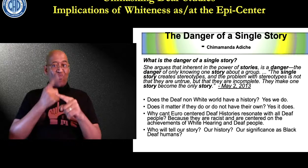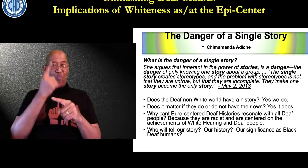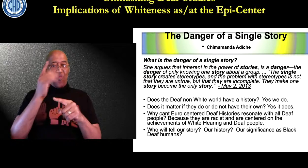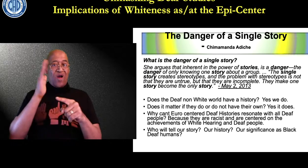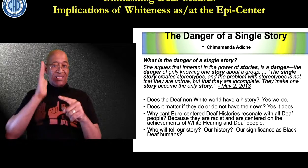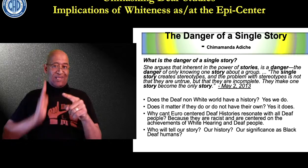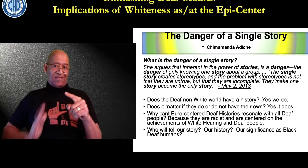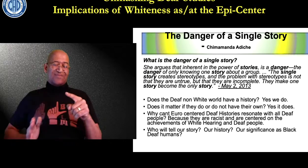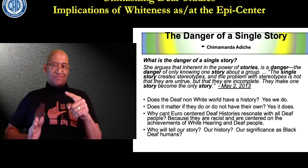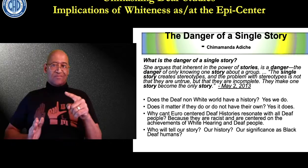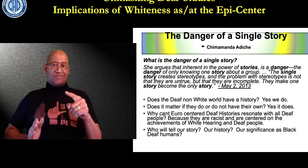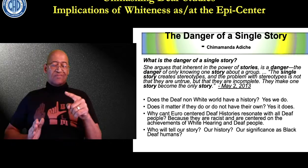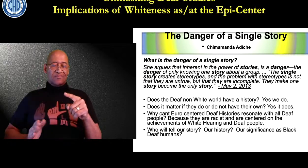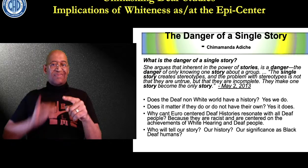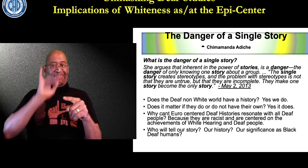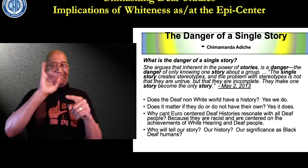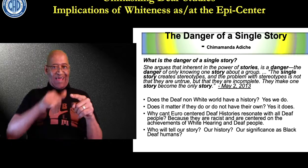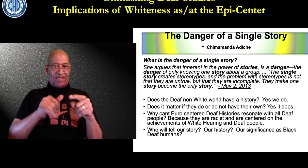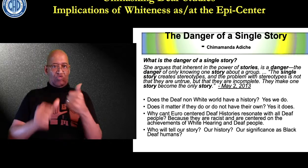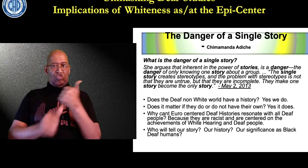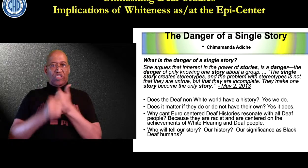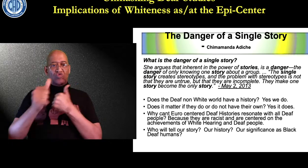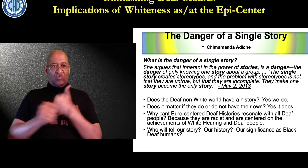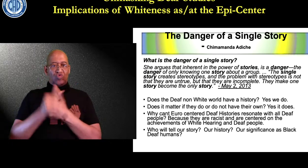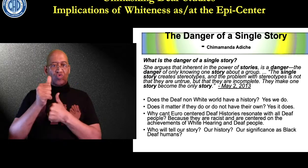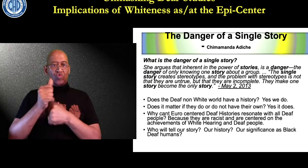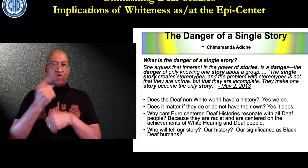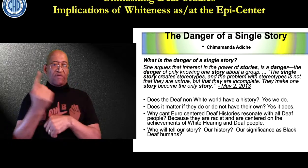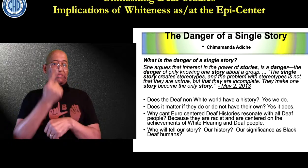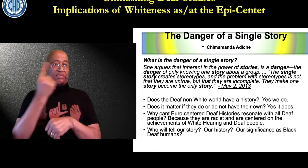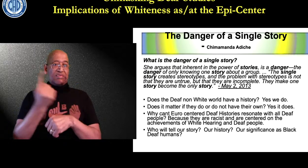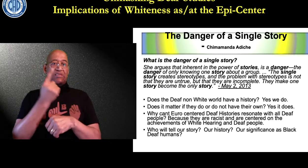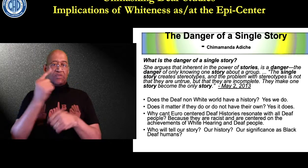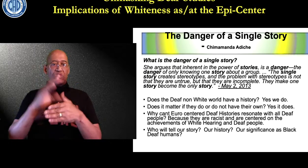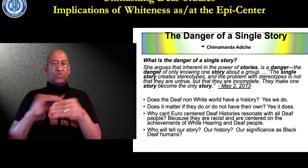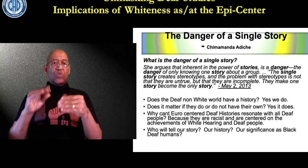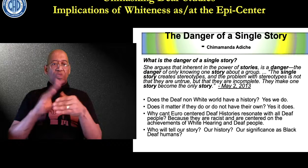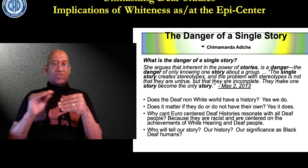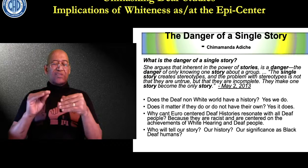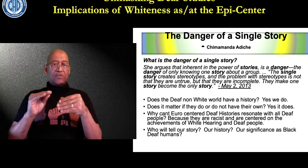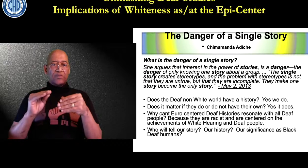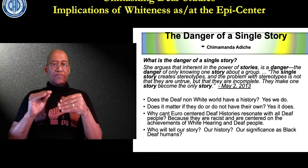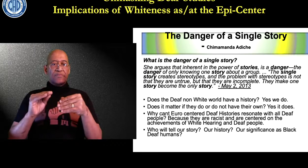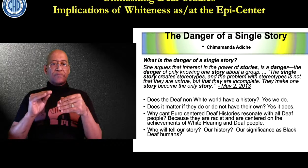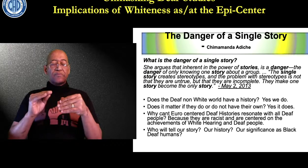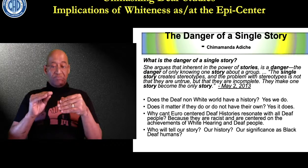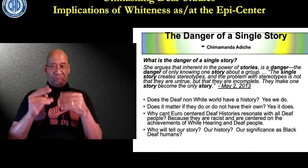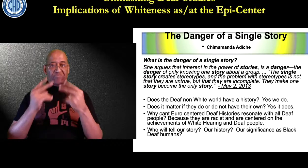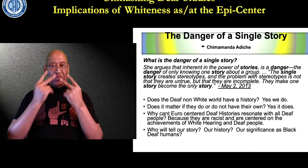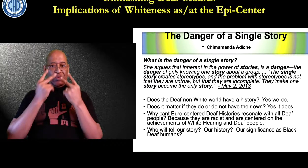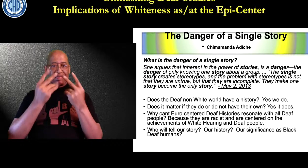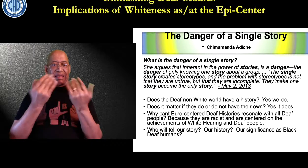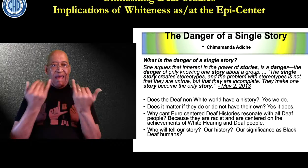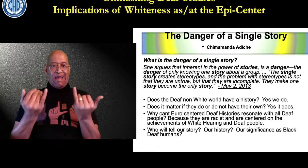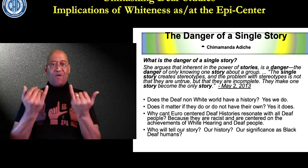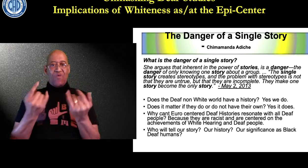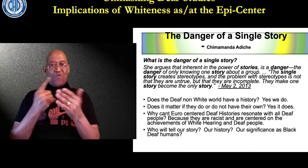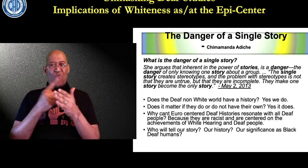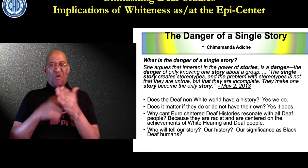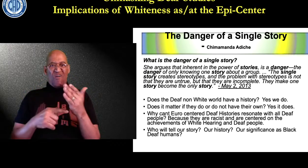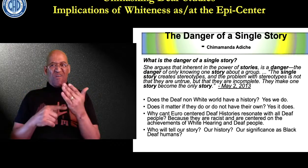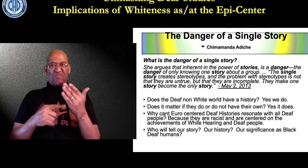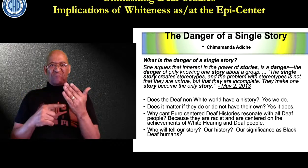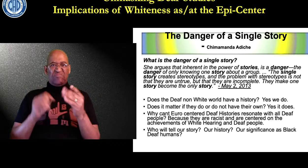Because if we're not included, then the story will come from one side only. And that can be